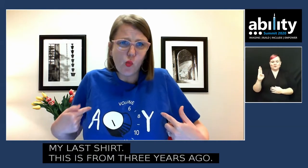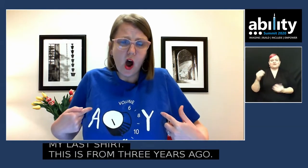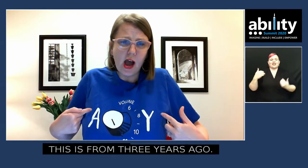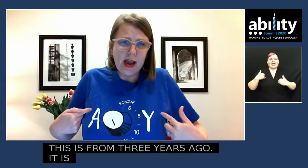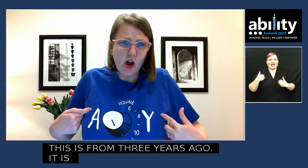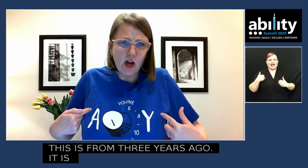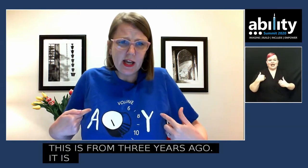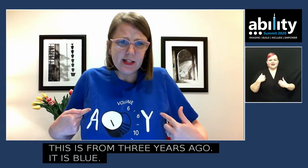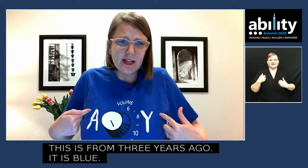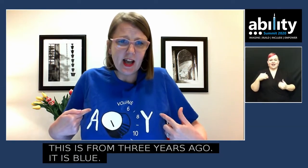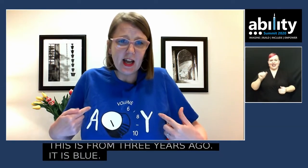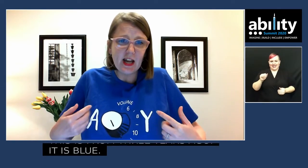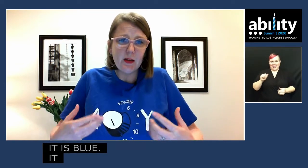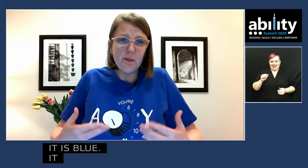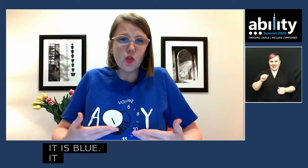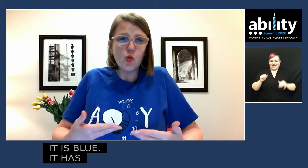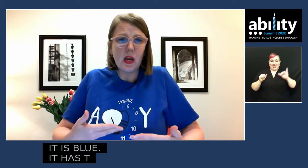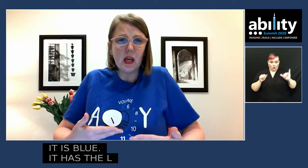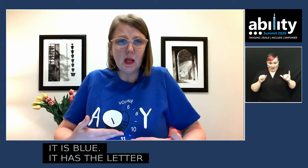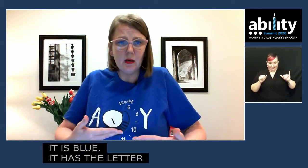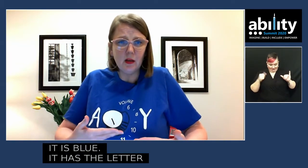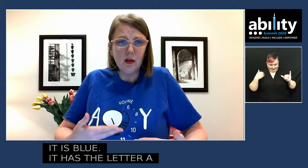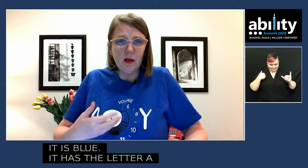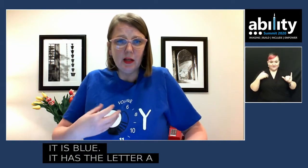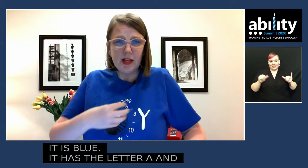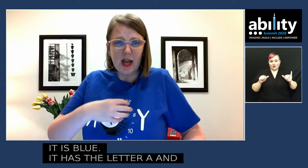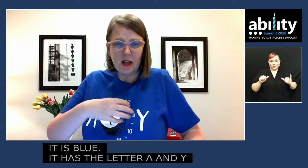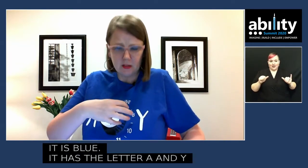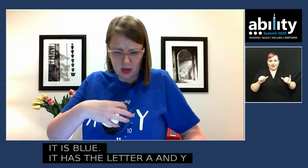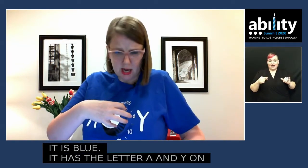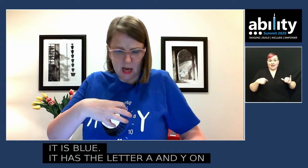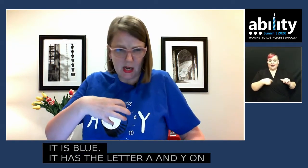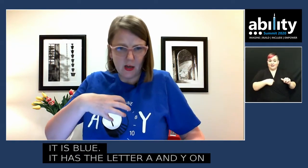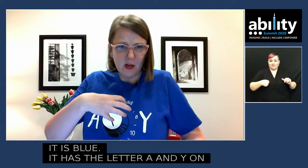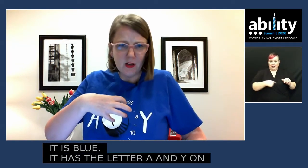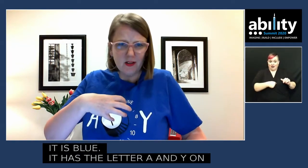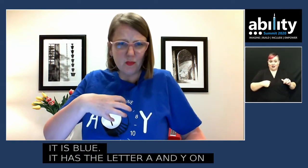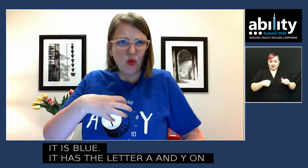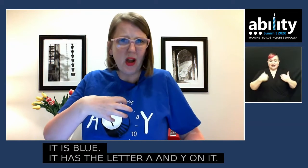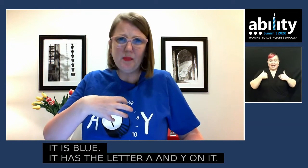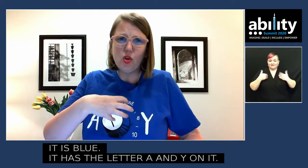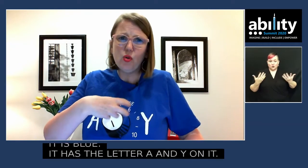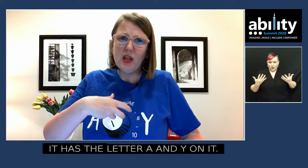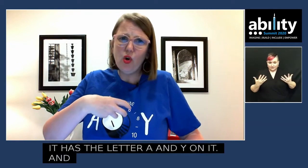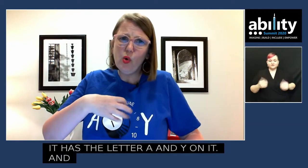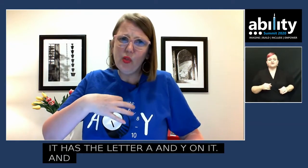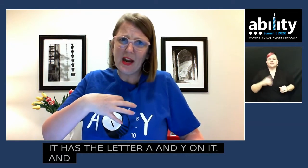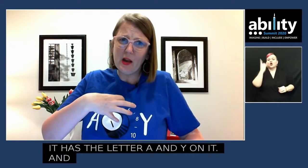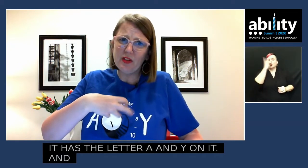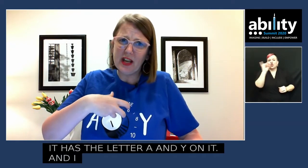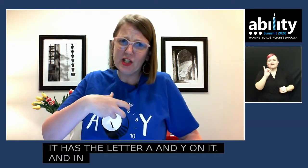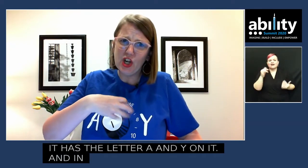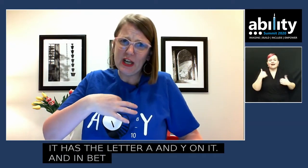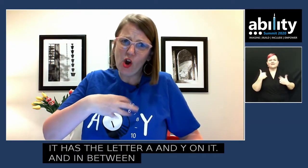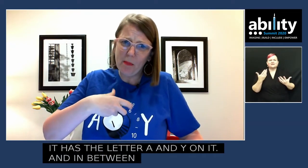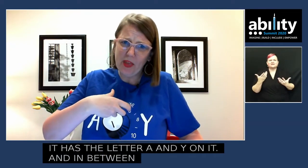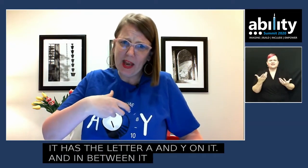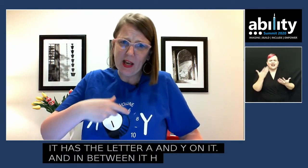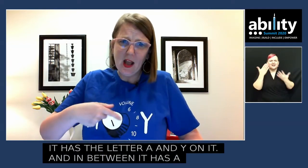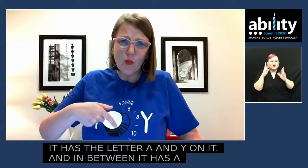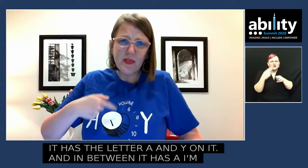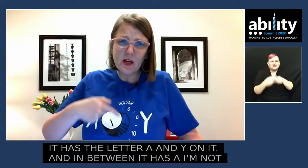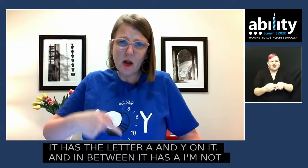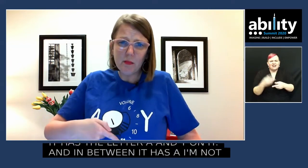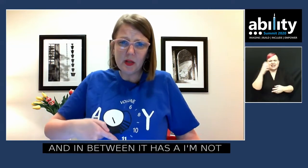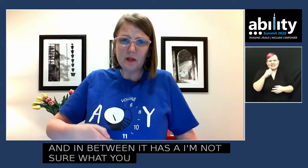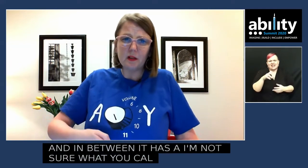A and Y on it. And in between, it has a, I'm not sure what you call that. I would say a turning knob